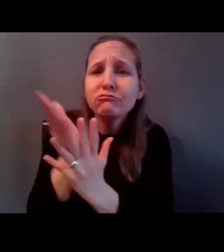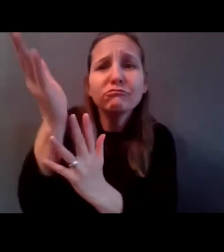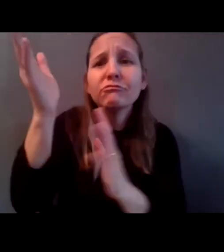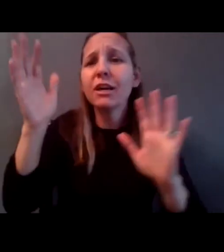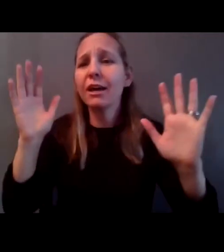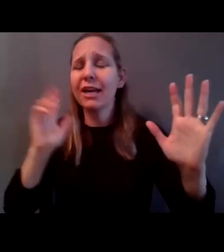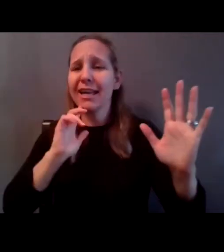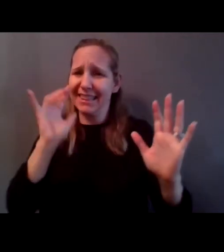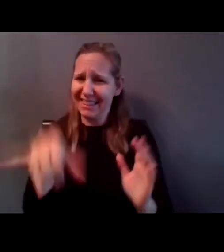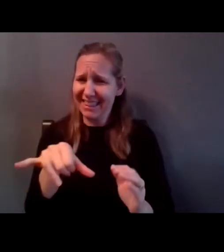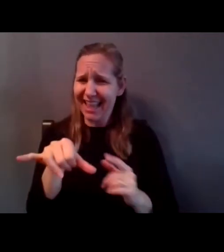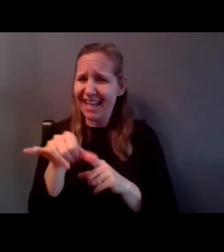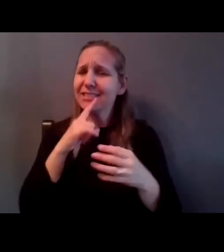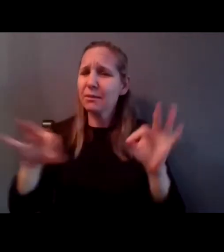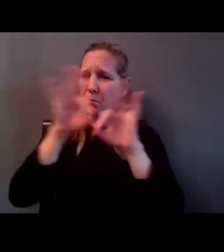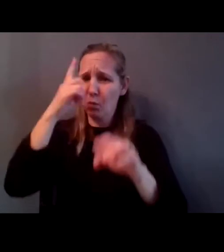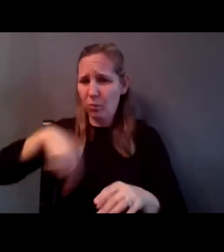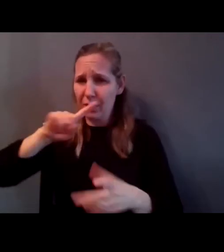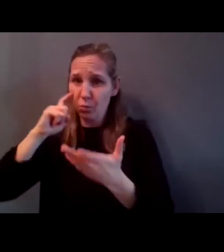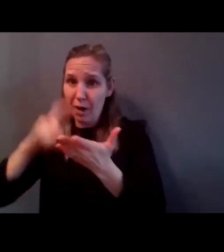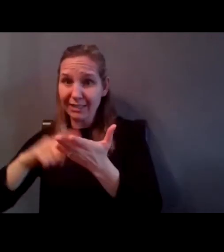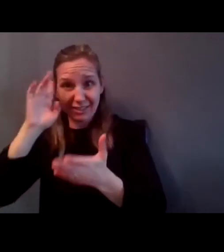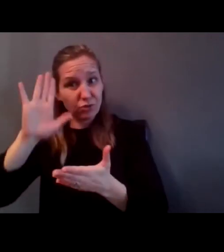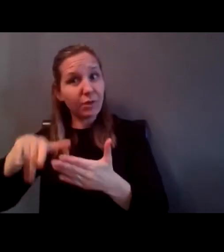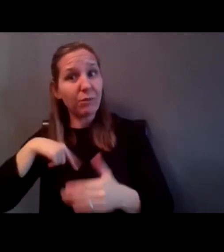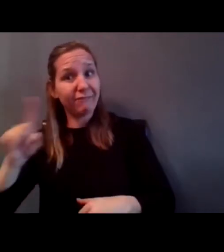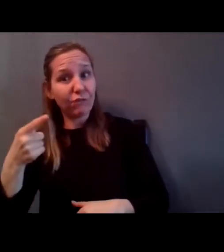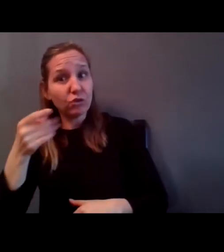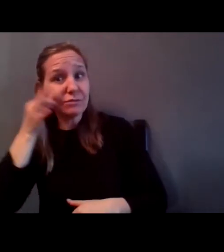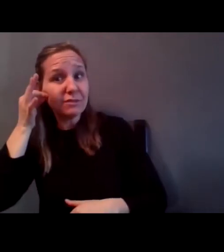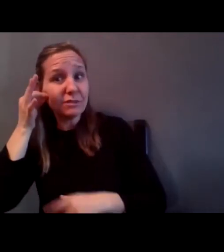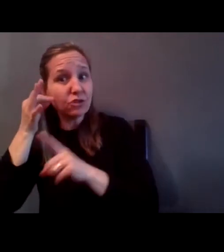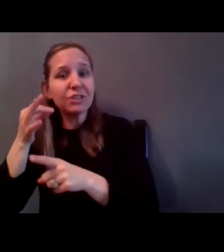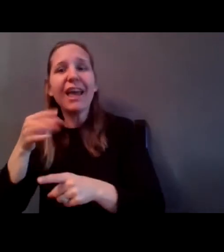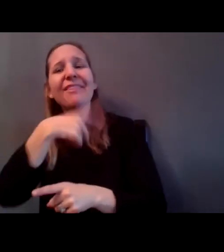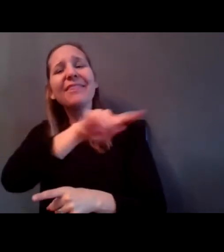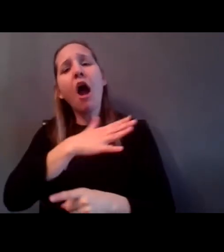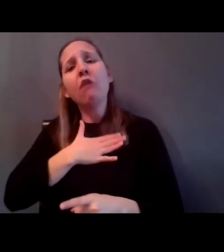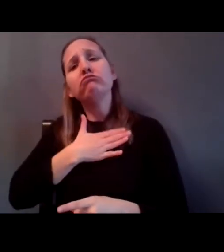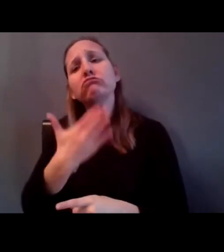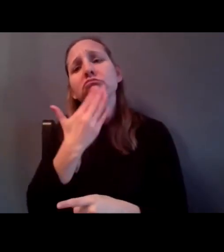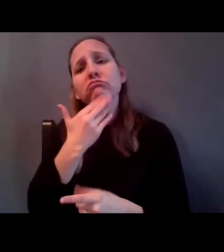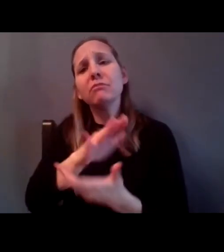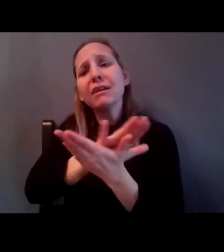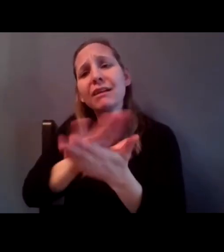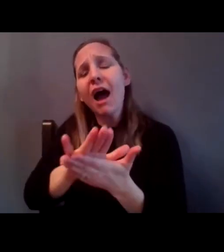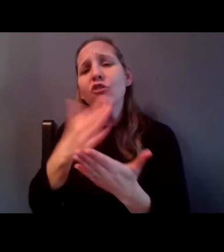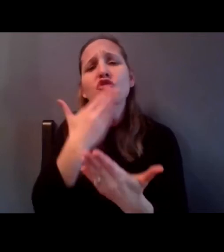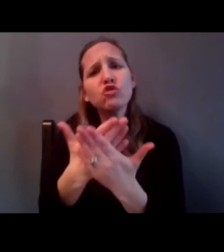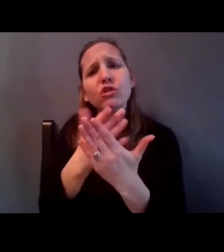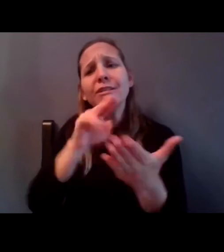that much of the success we've gained as First Nations has not been out of moral goodwill by any level of government. It's